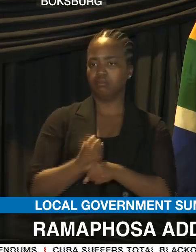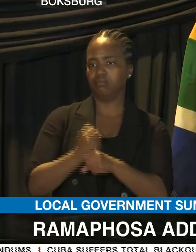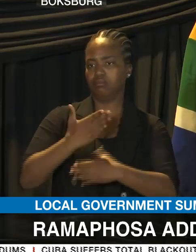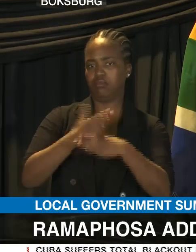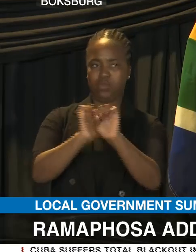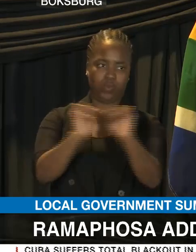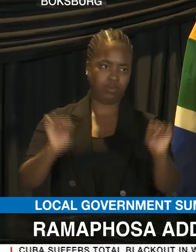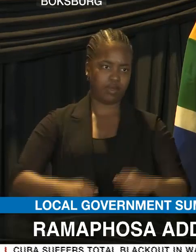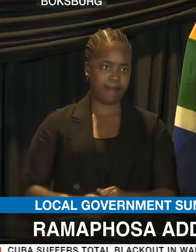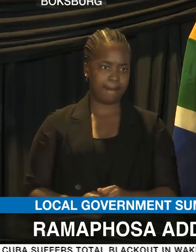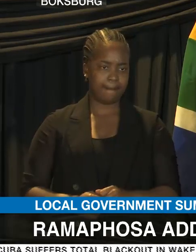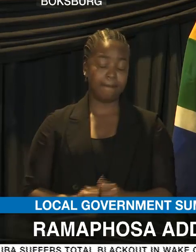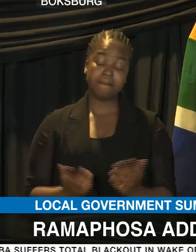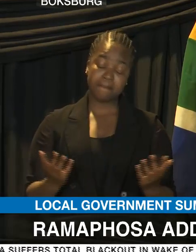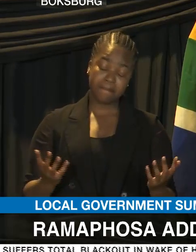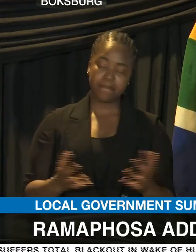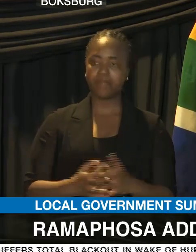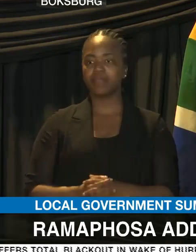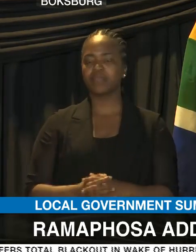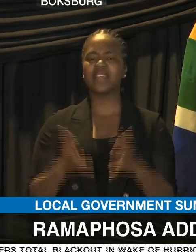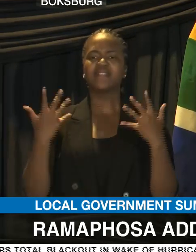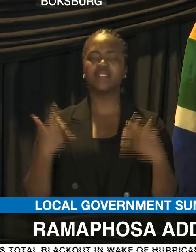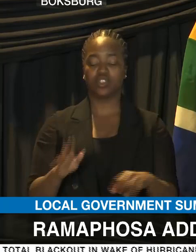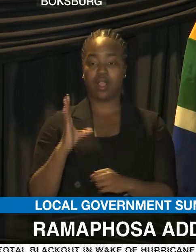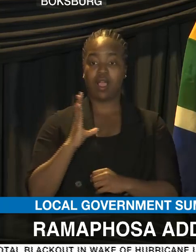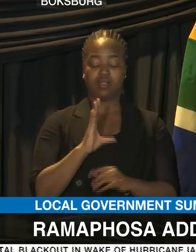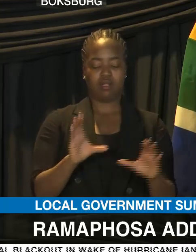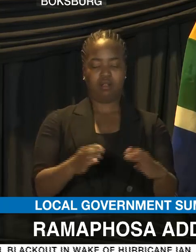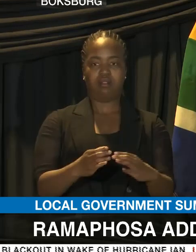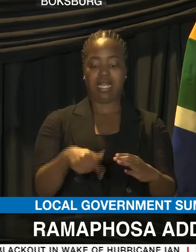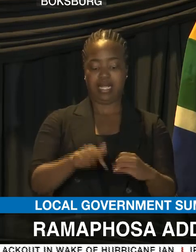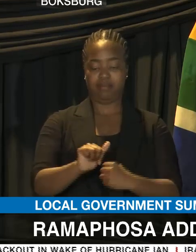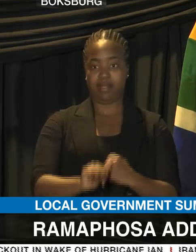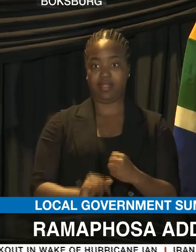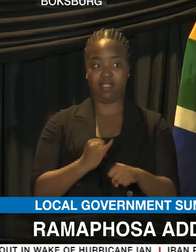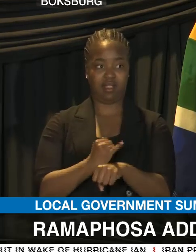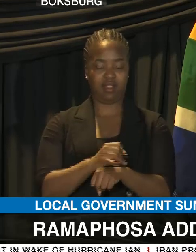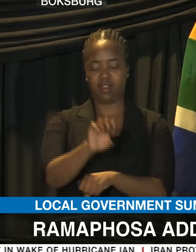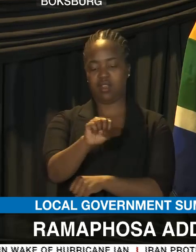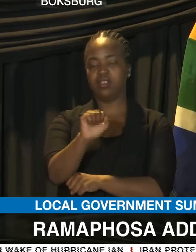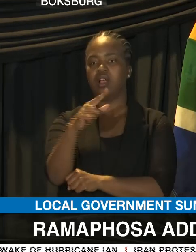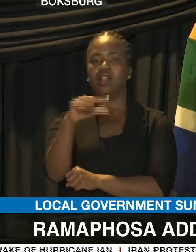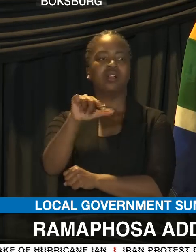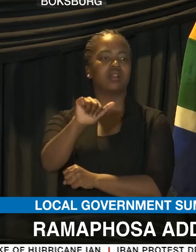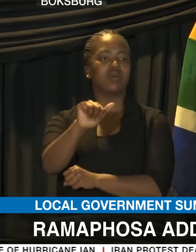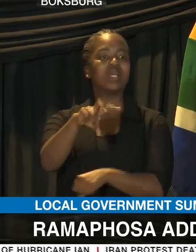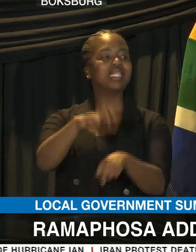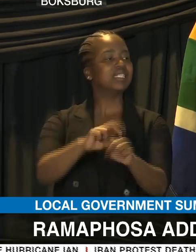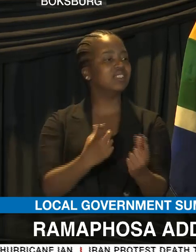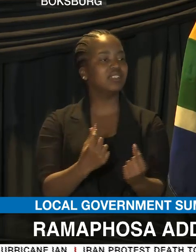functions. As I told the Salga Council of Mayors earlier this month, we have to